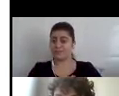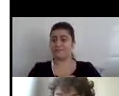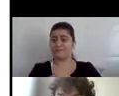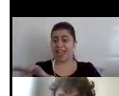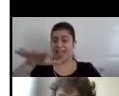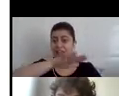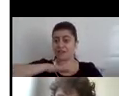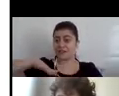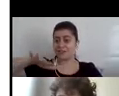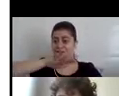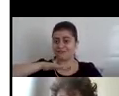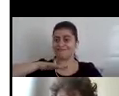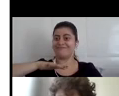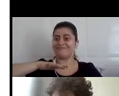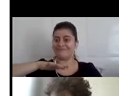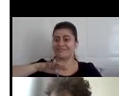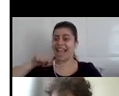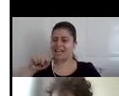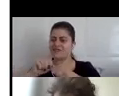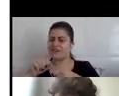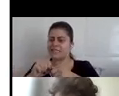implement this plan that